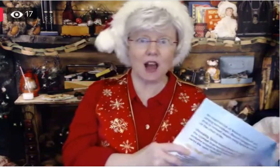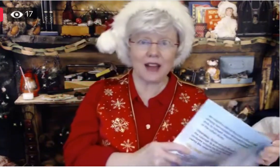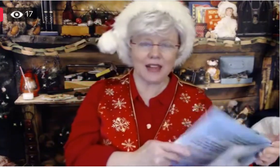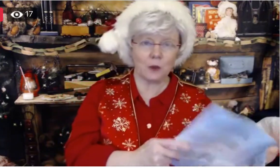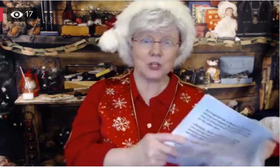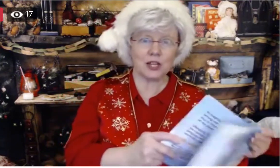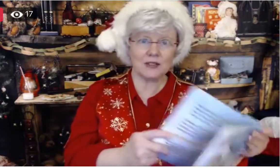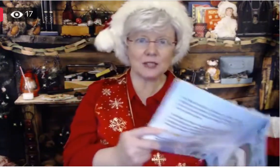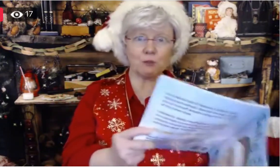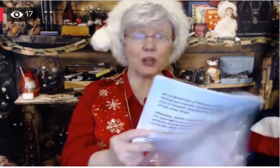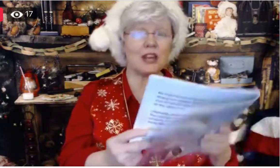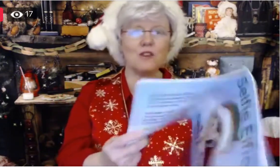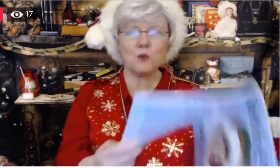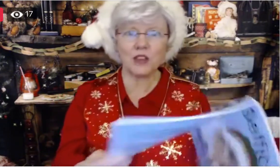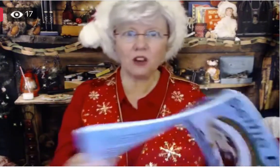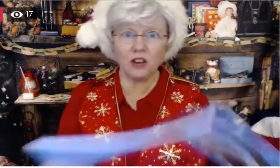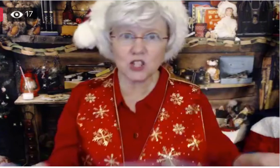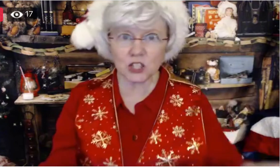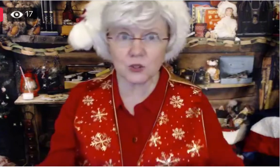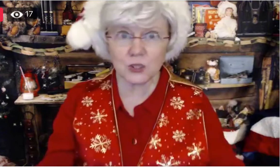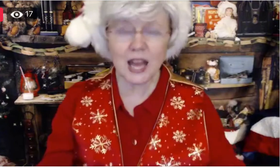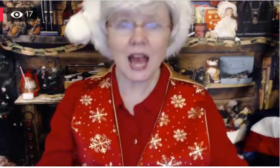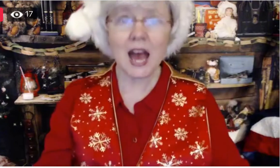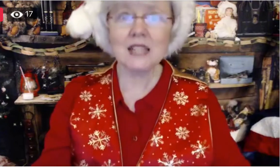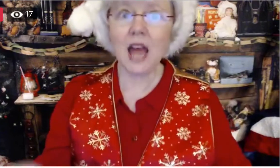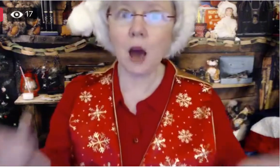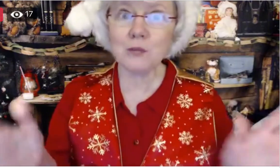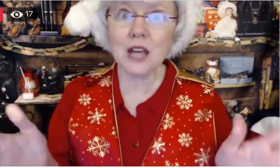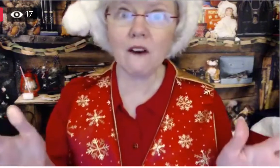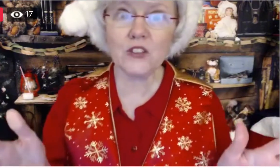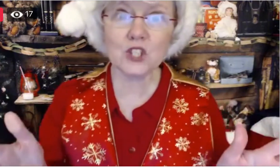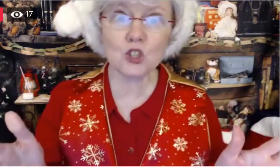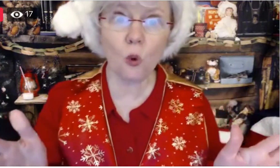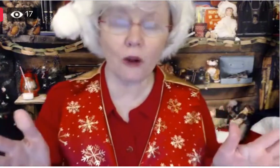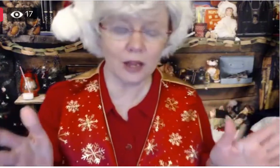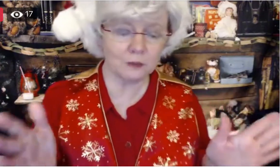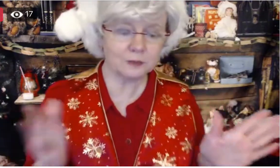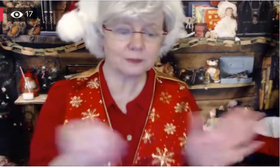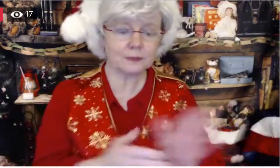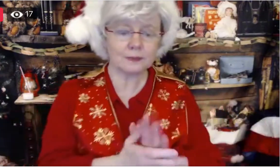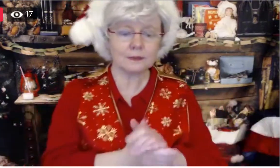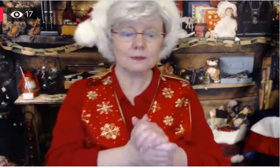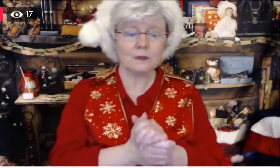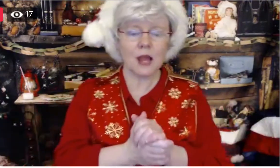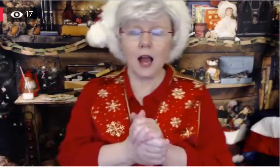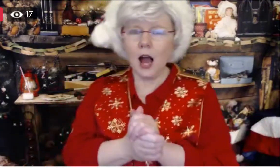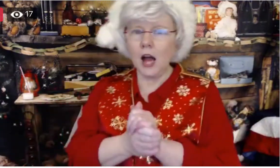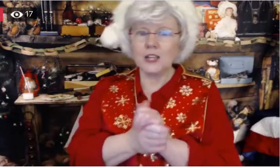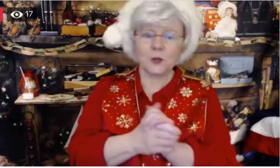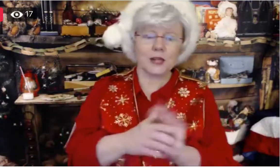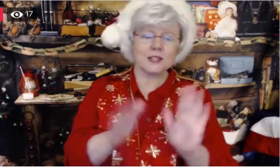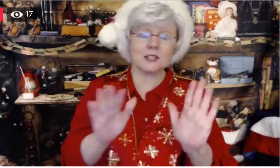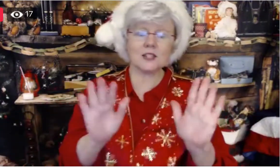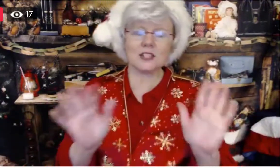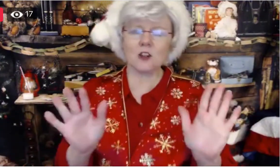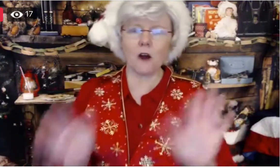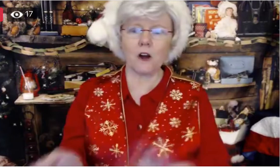sign language in this book, even with hearing children, to help tell the story. So let's just start on